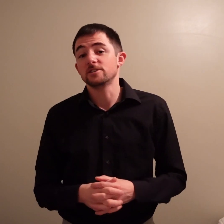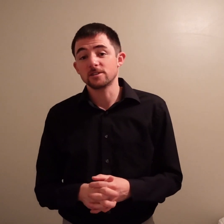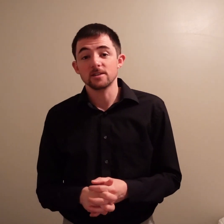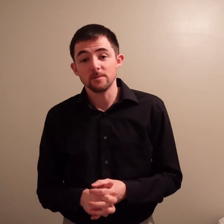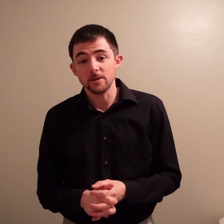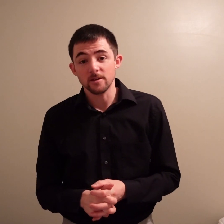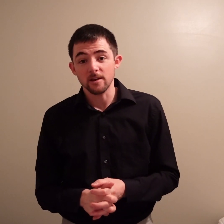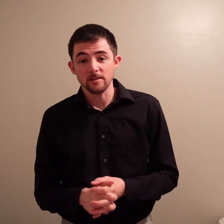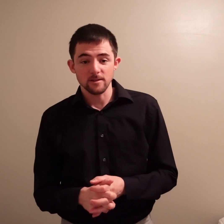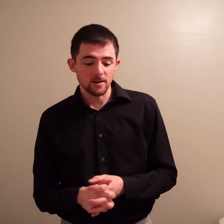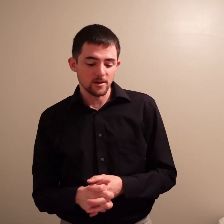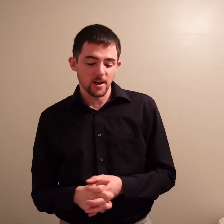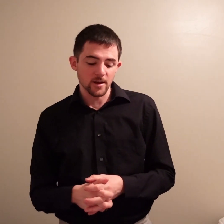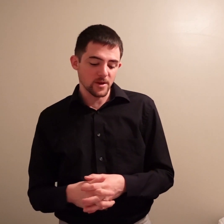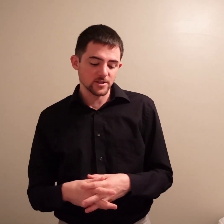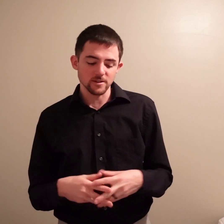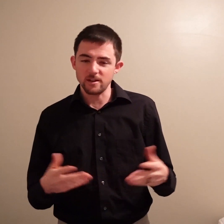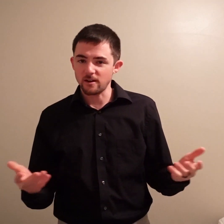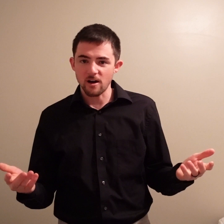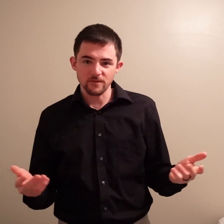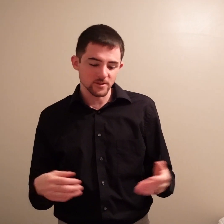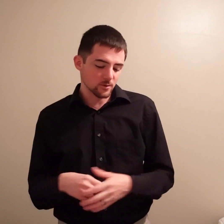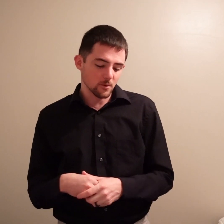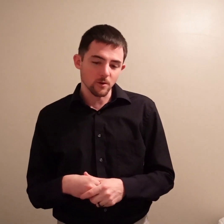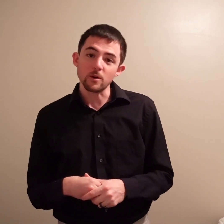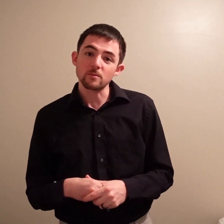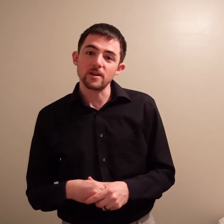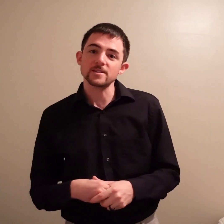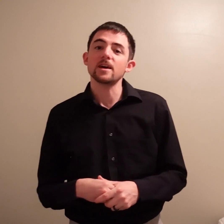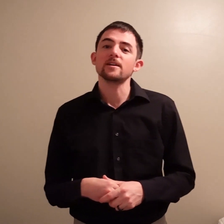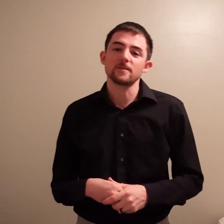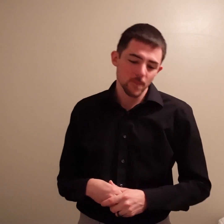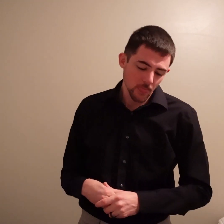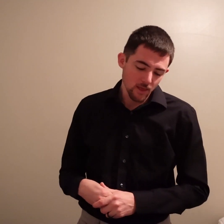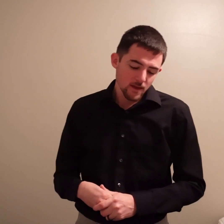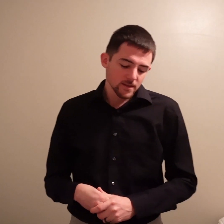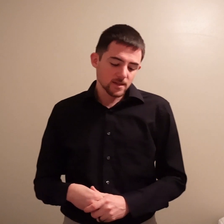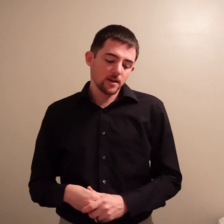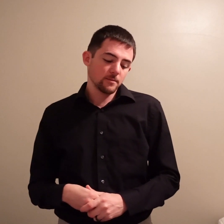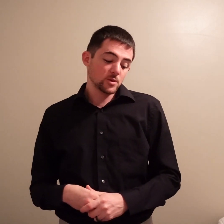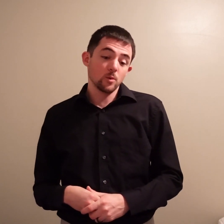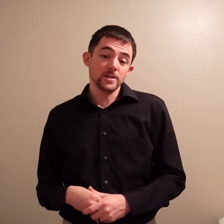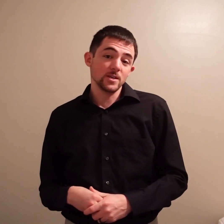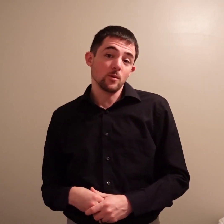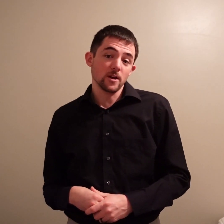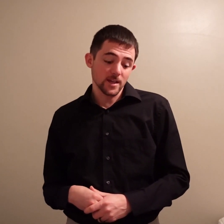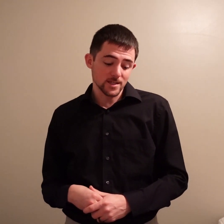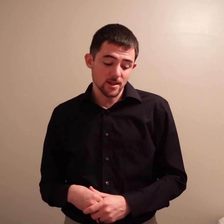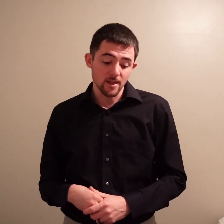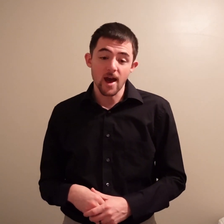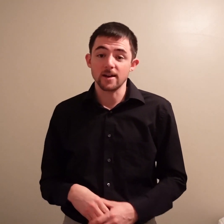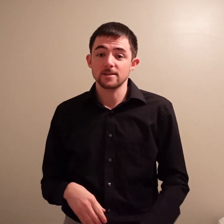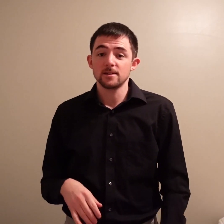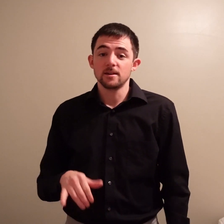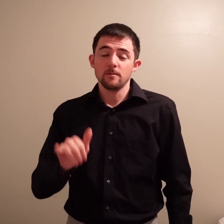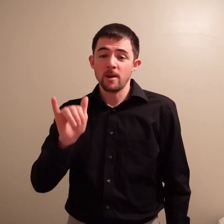to communicate, like I mentioned, in an office or workplace setting. Sign number 21 is that. Make